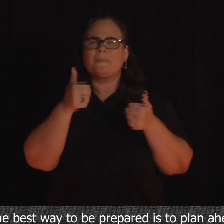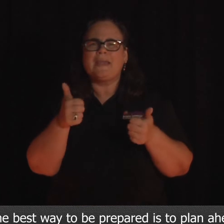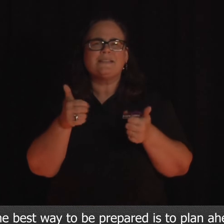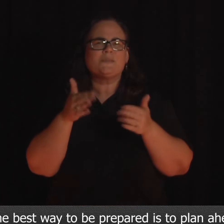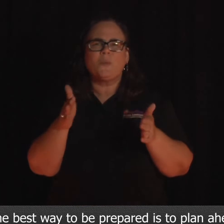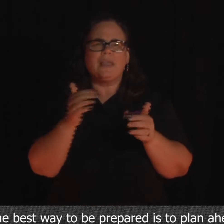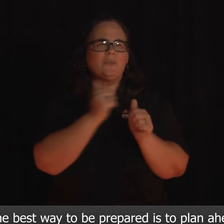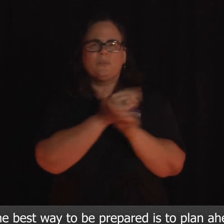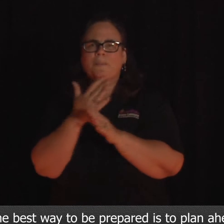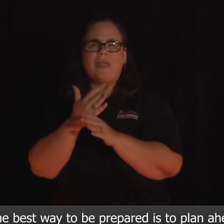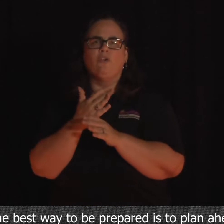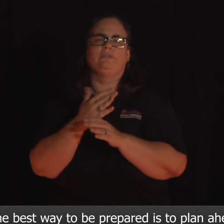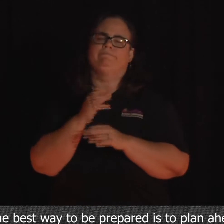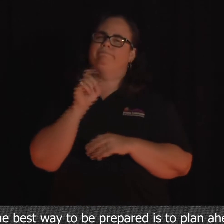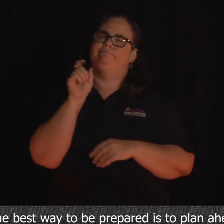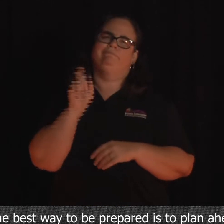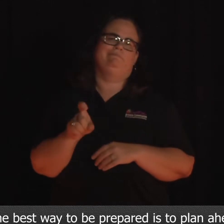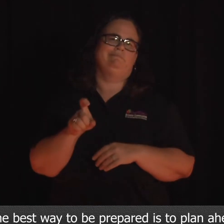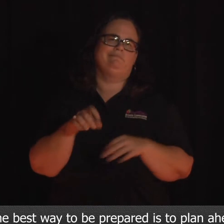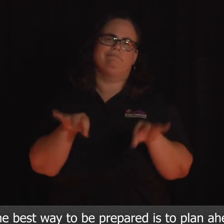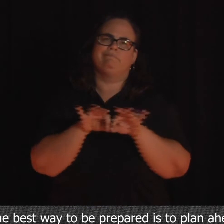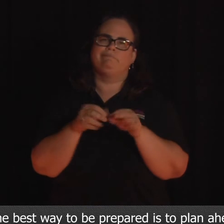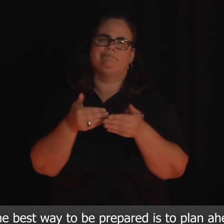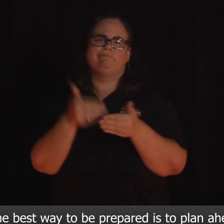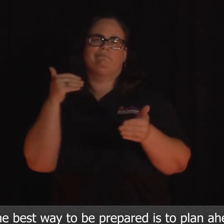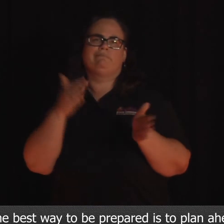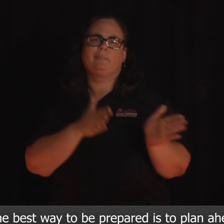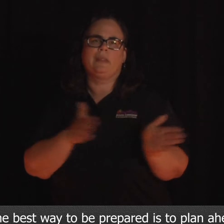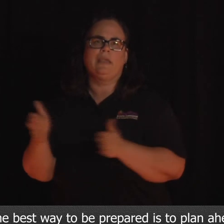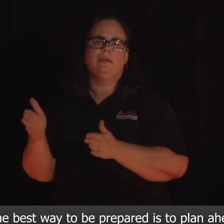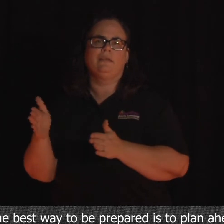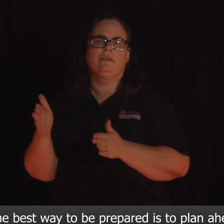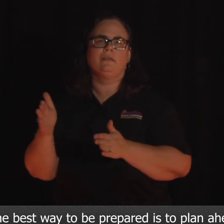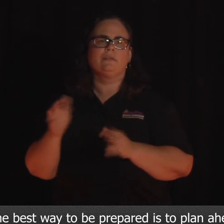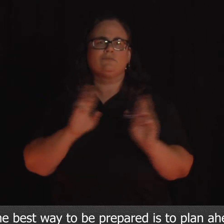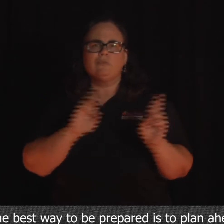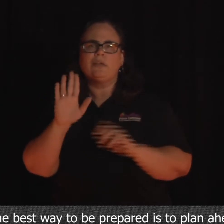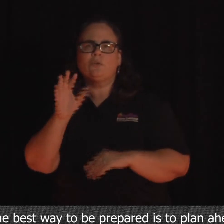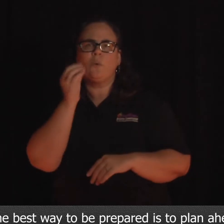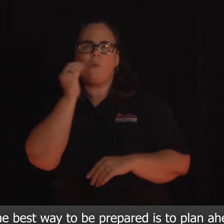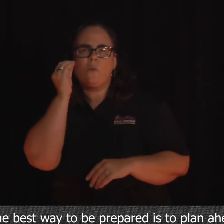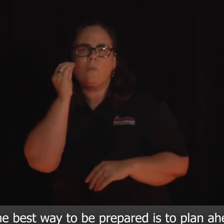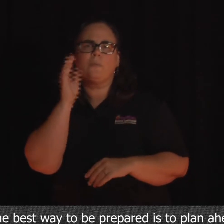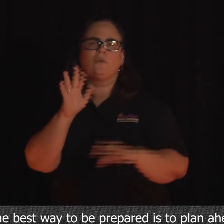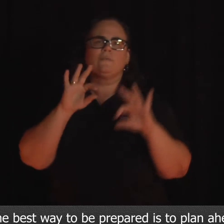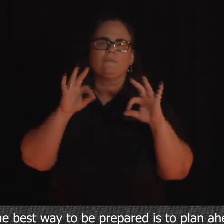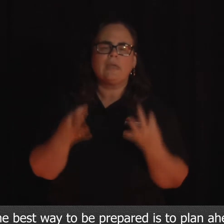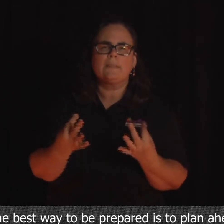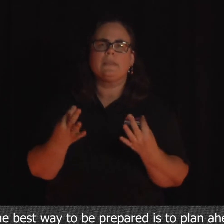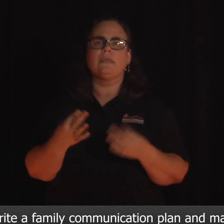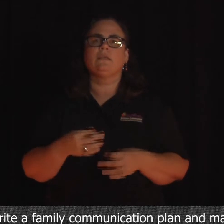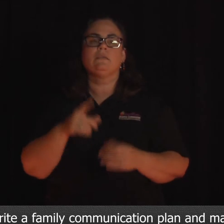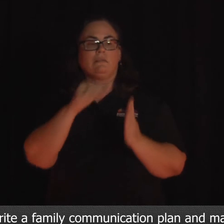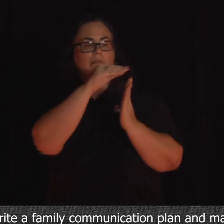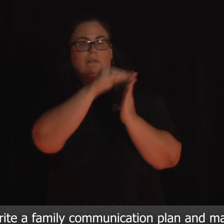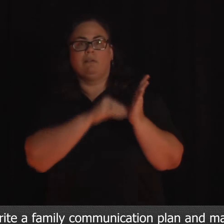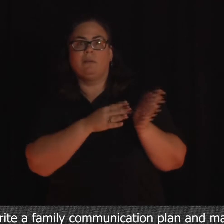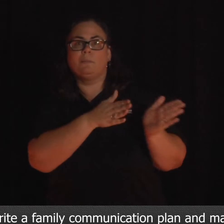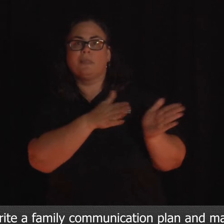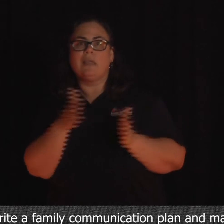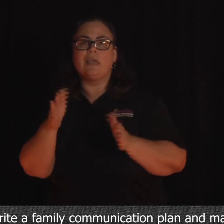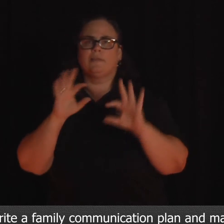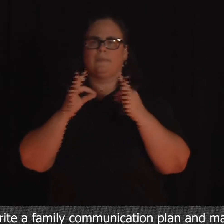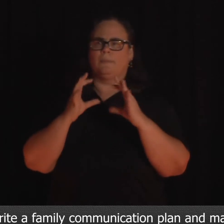The best way to be prepared is to plan ahead. Prepare your family and home. Write a